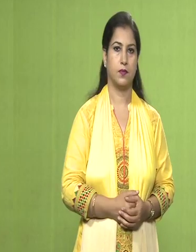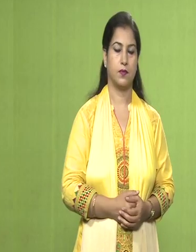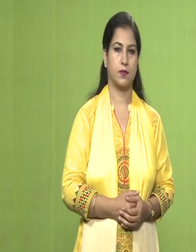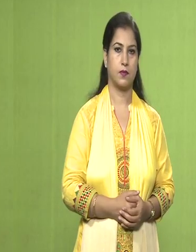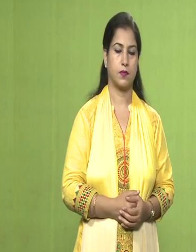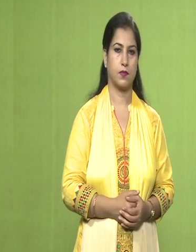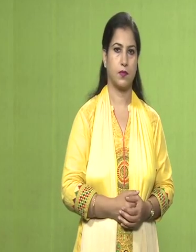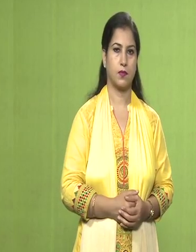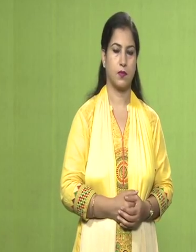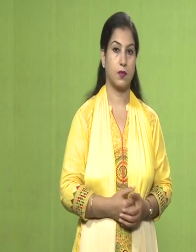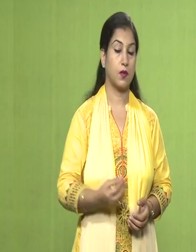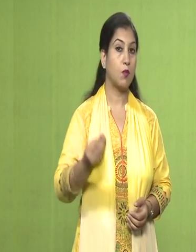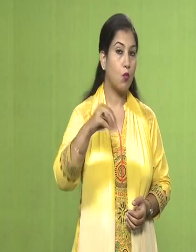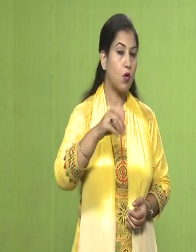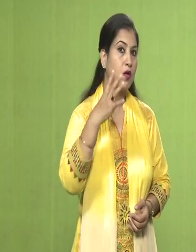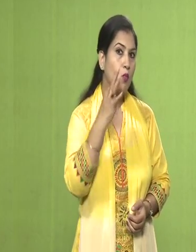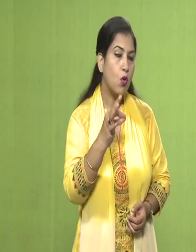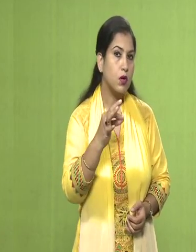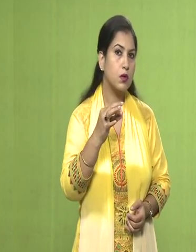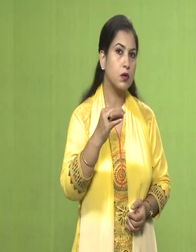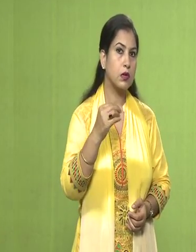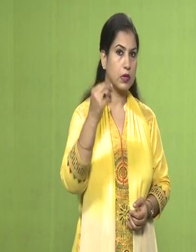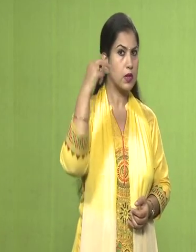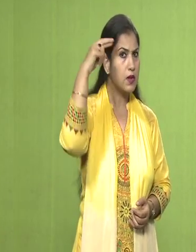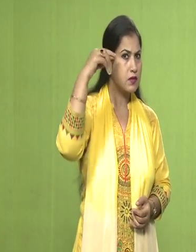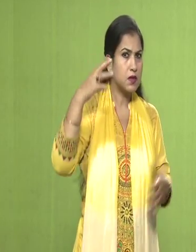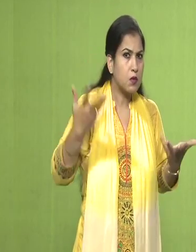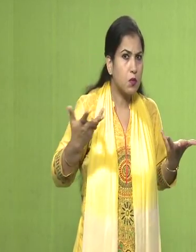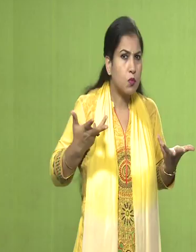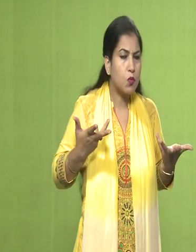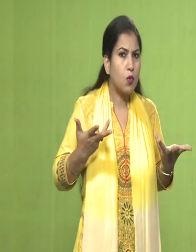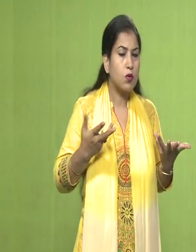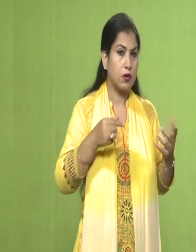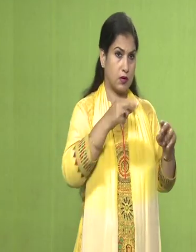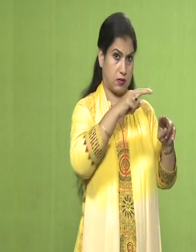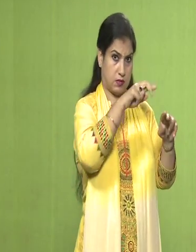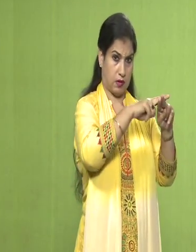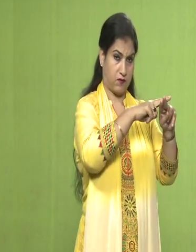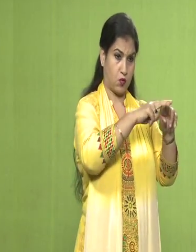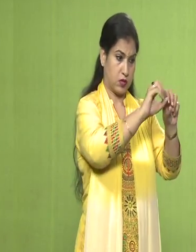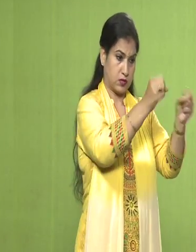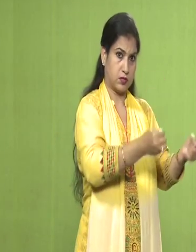Another important reason which was responsible for the decline of feudal system